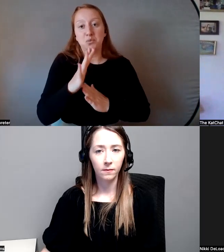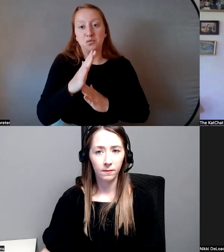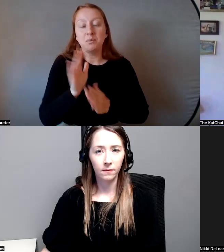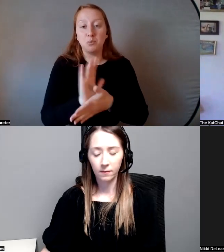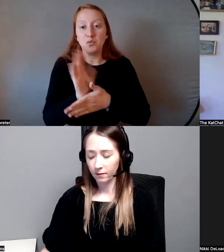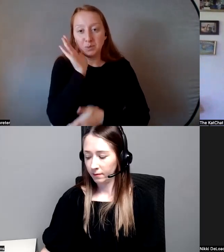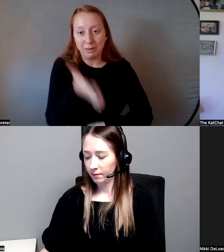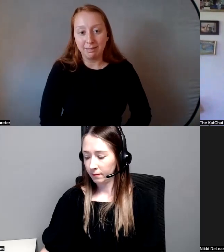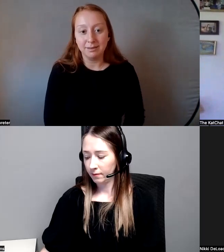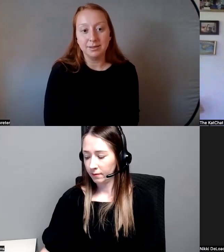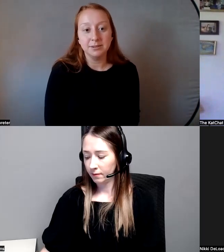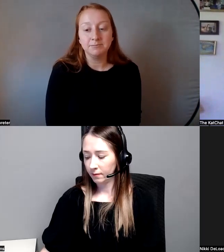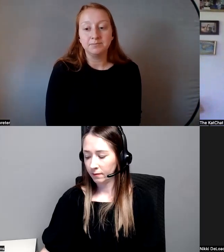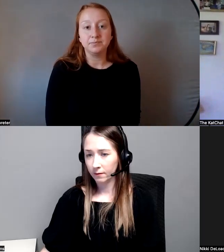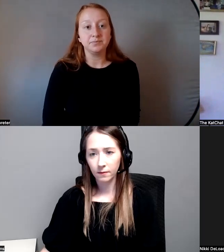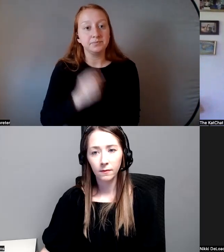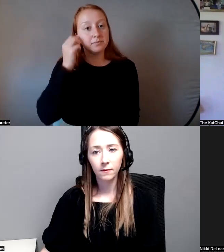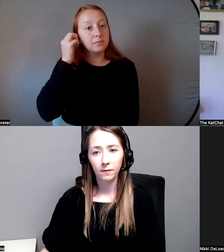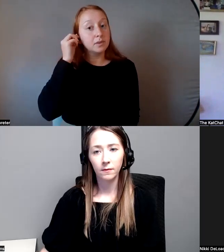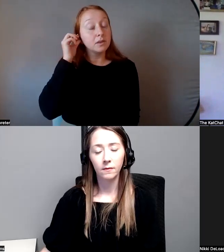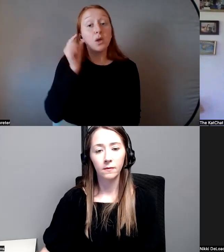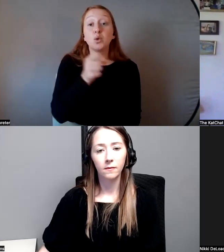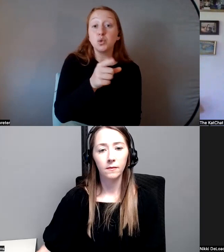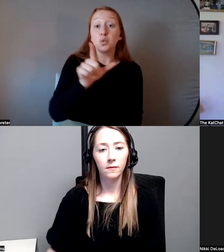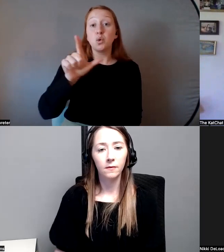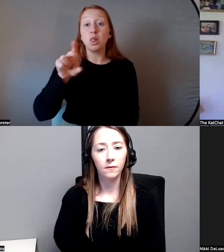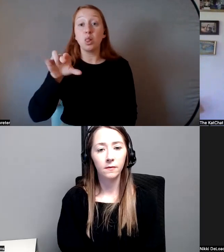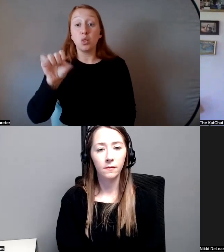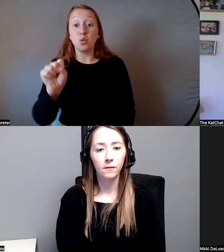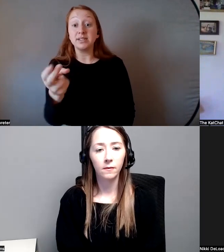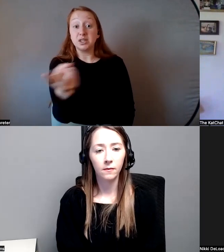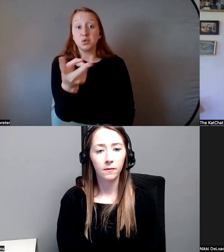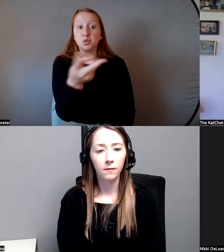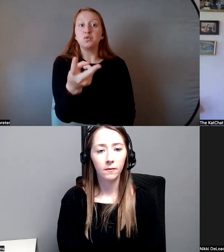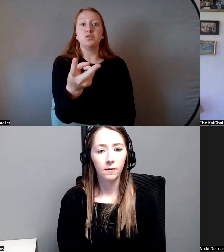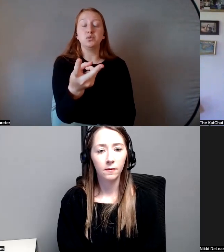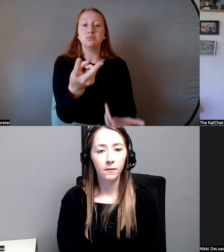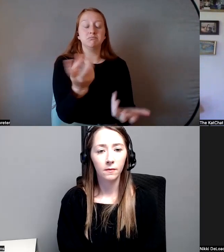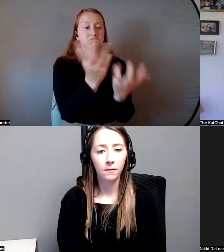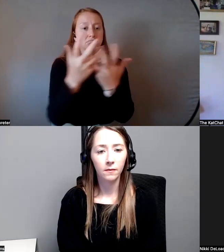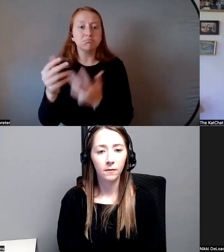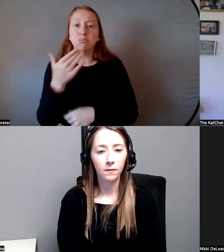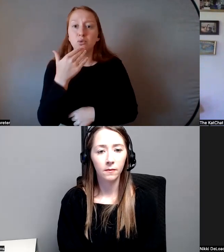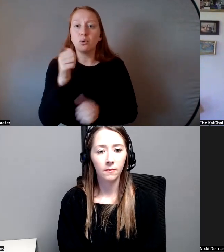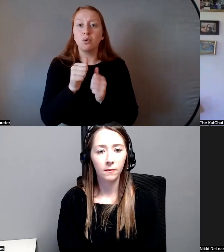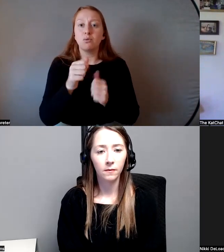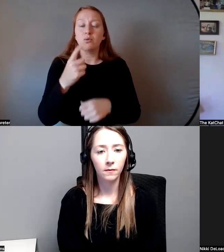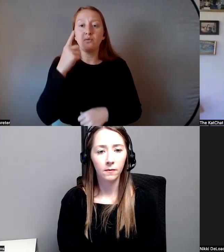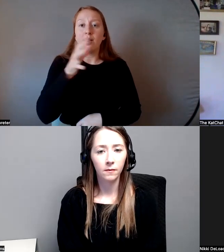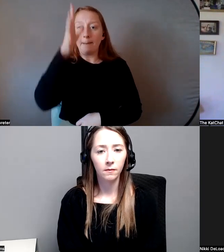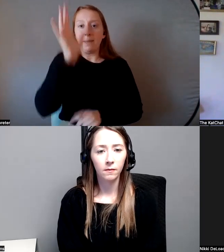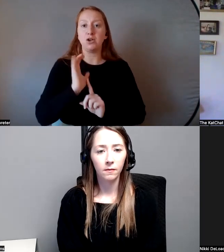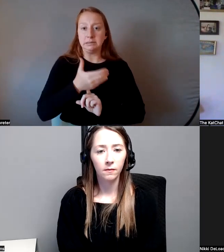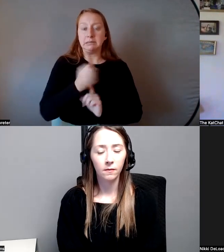another thing, you and Lucas work really well as parents, and I could definitely relate with you